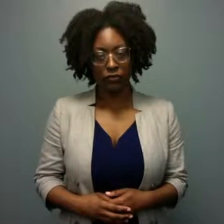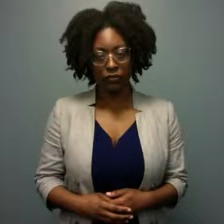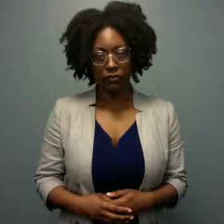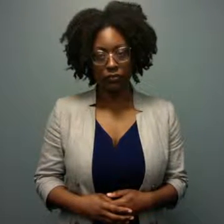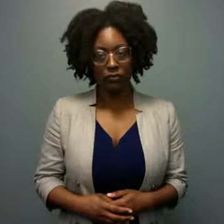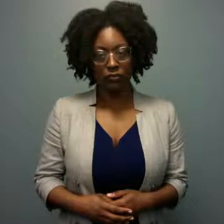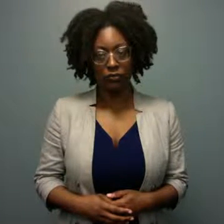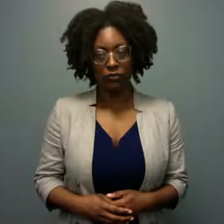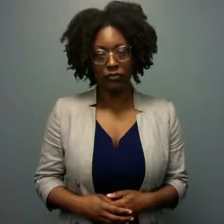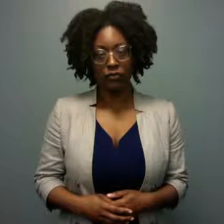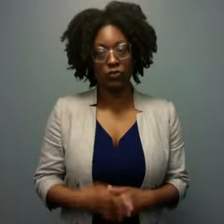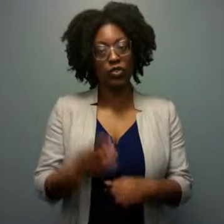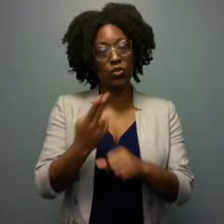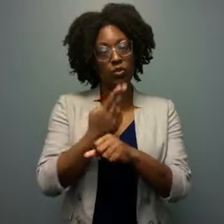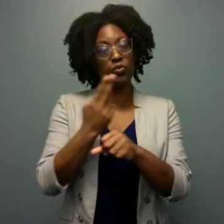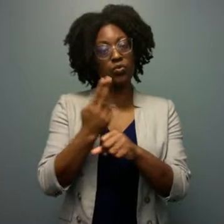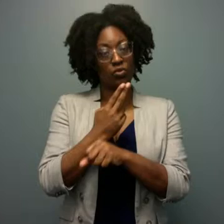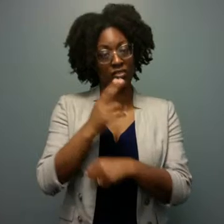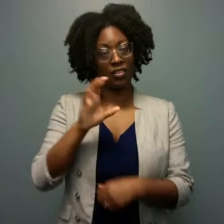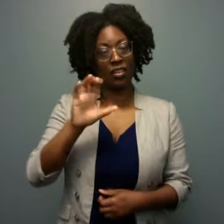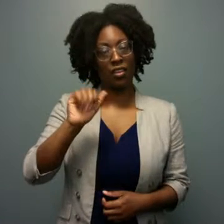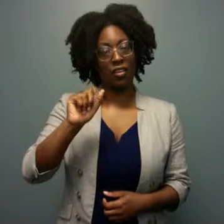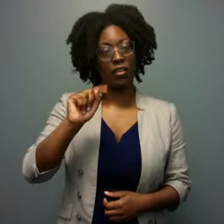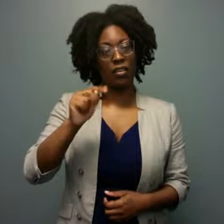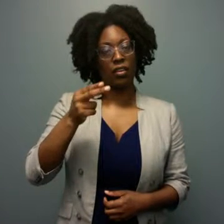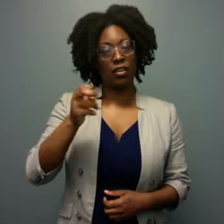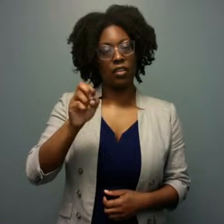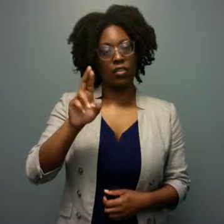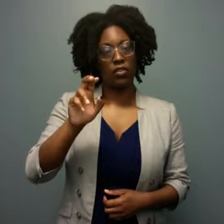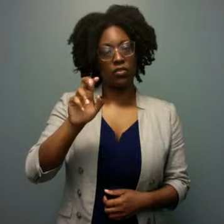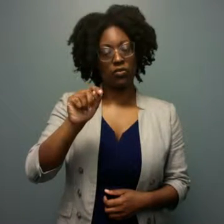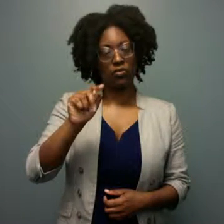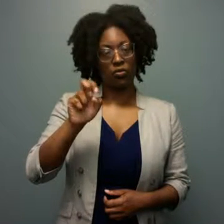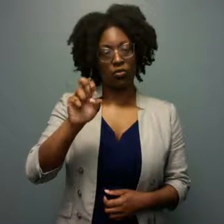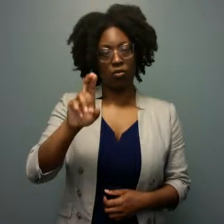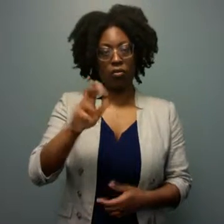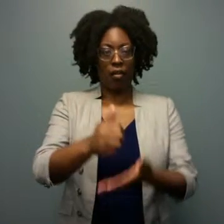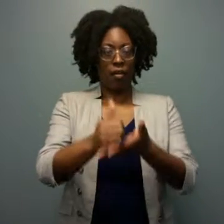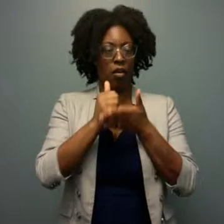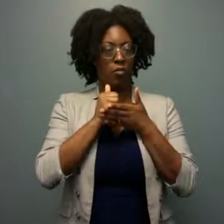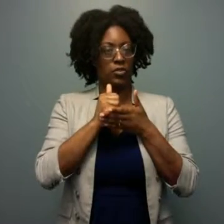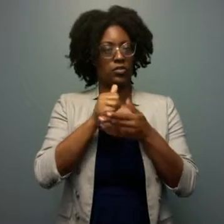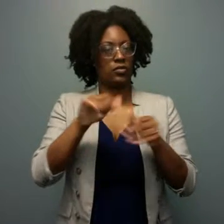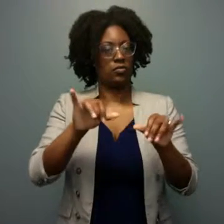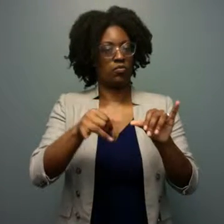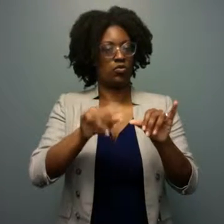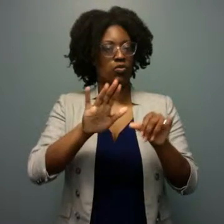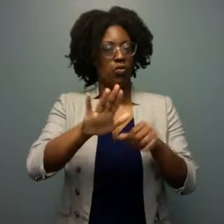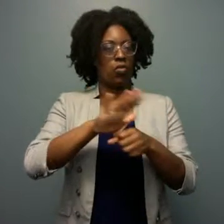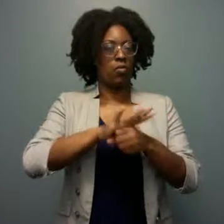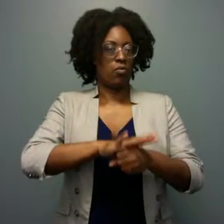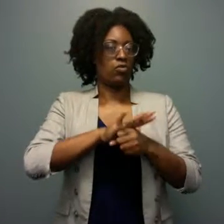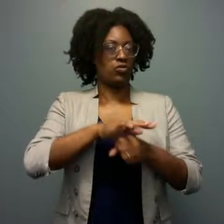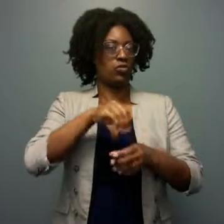the pressures in the lungs and right side of the heart. This can be performed by entering the vein in the groin, arm, or neck.